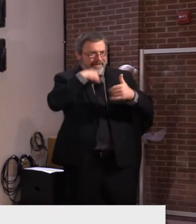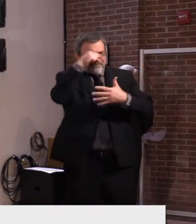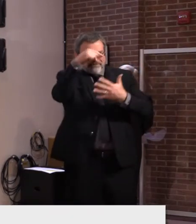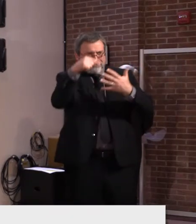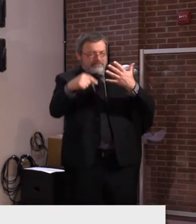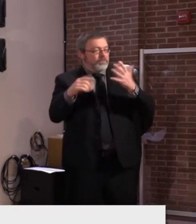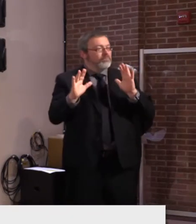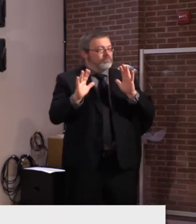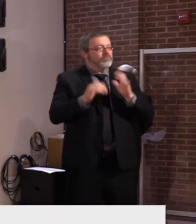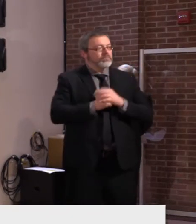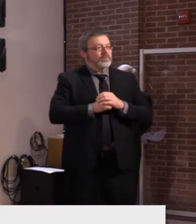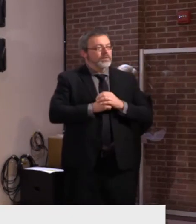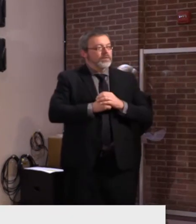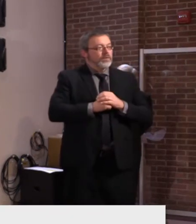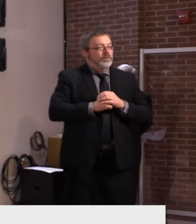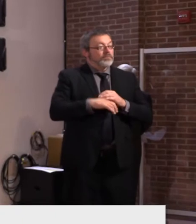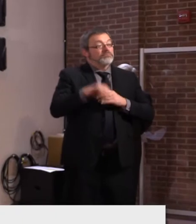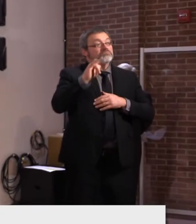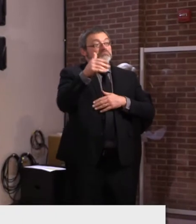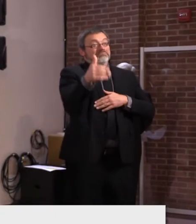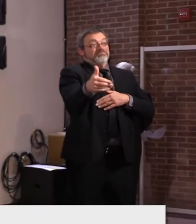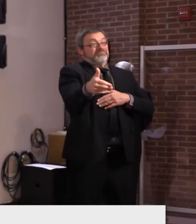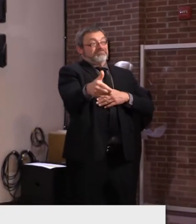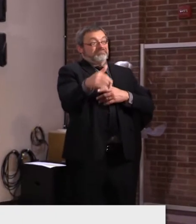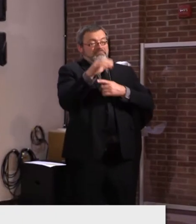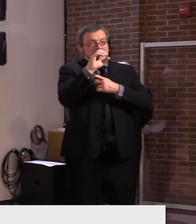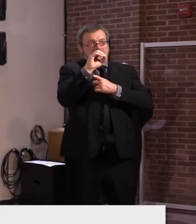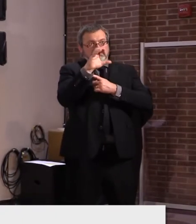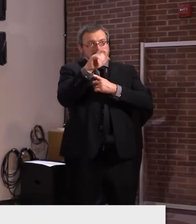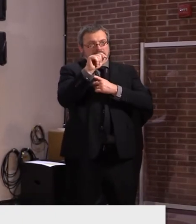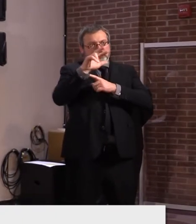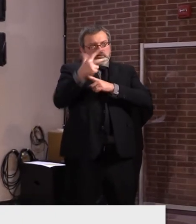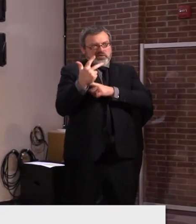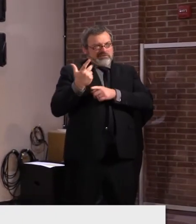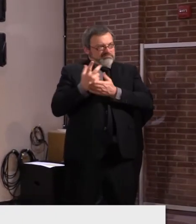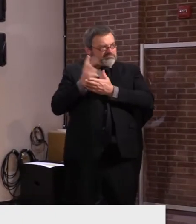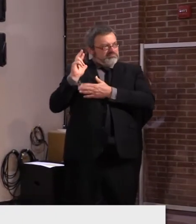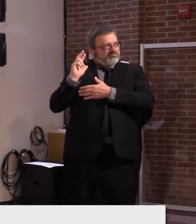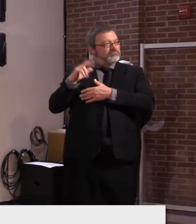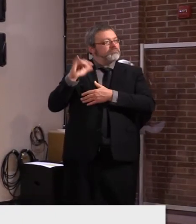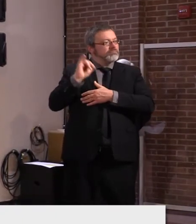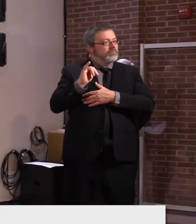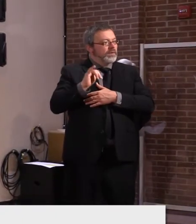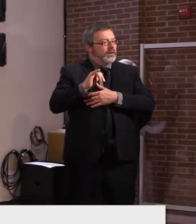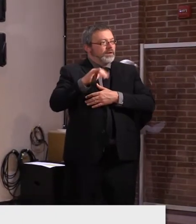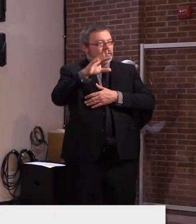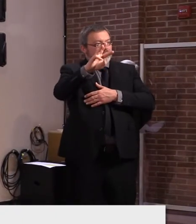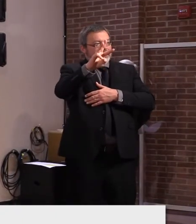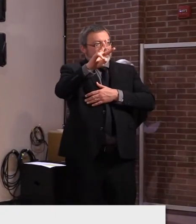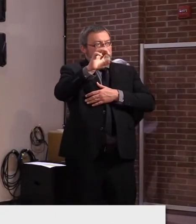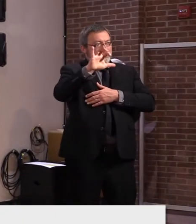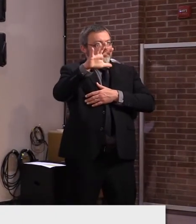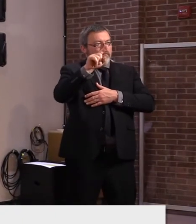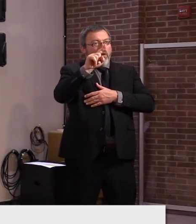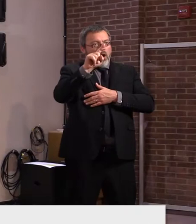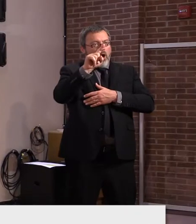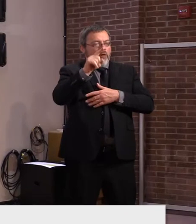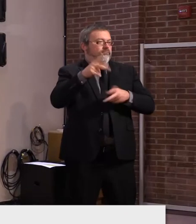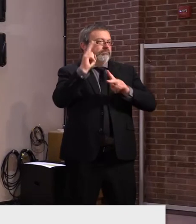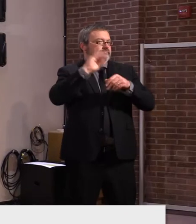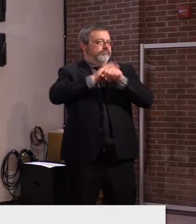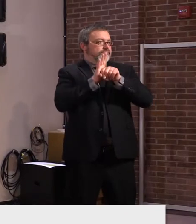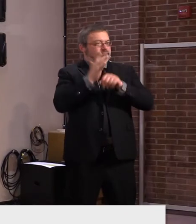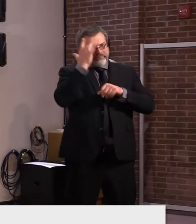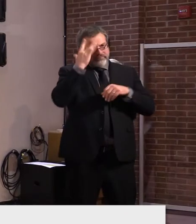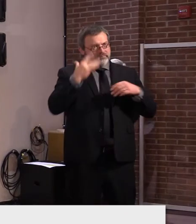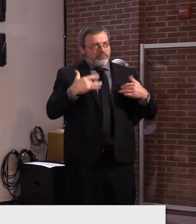3rd. So to date, we've had 651 total cases since the start of school. 107 of those